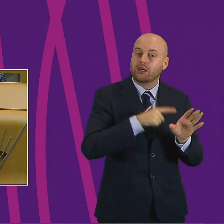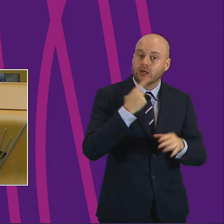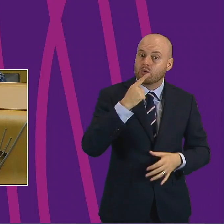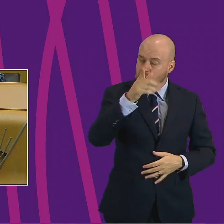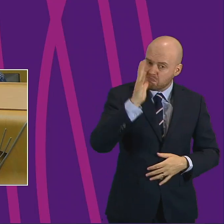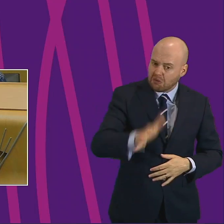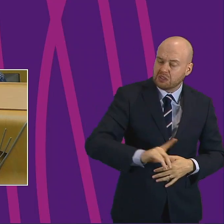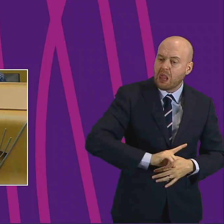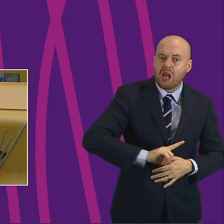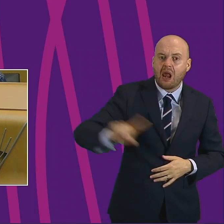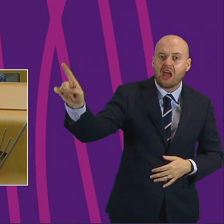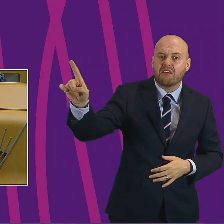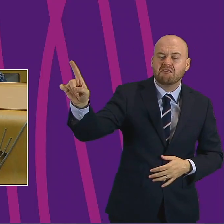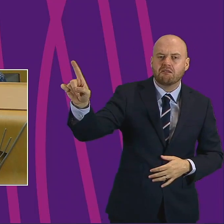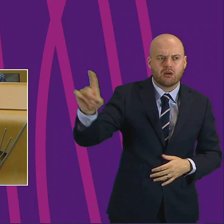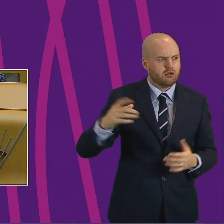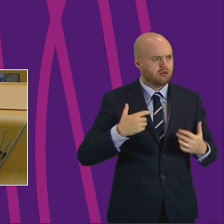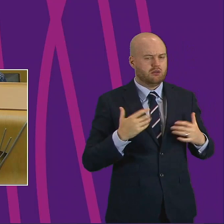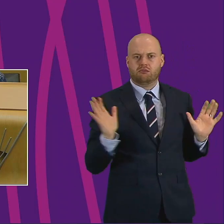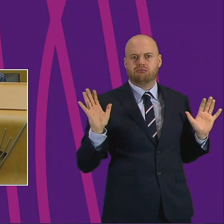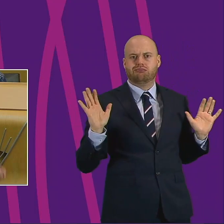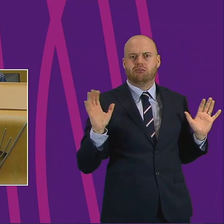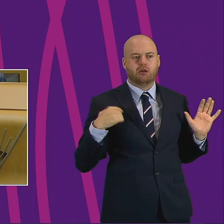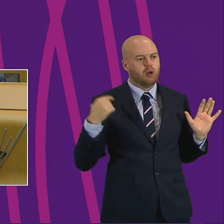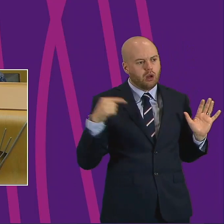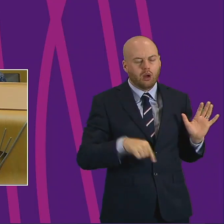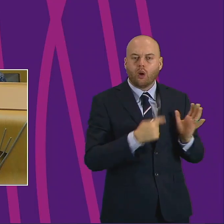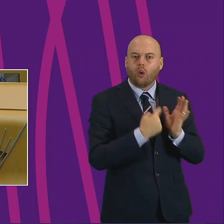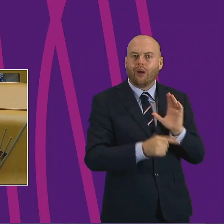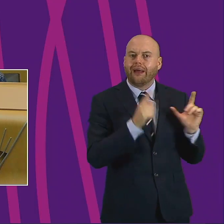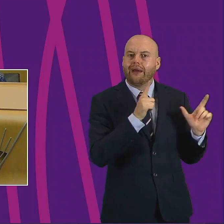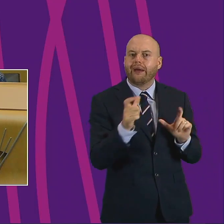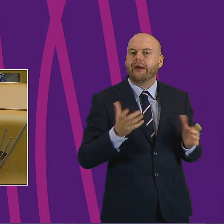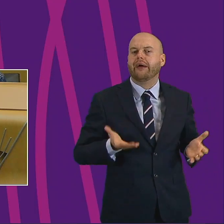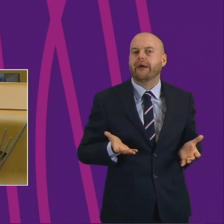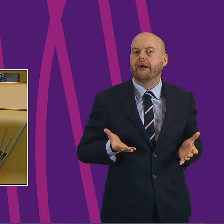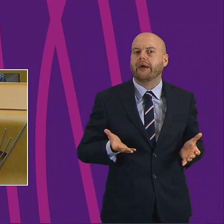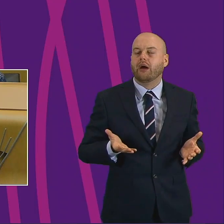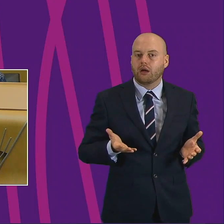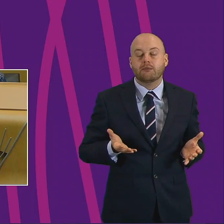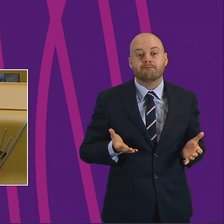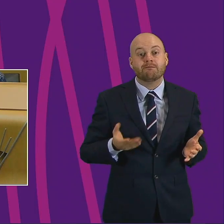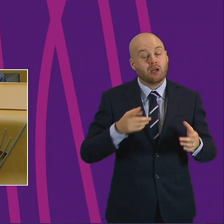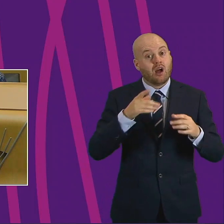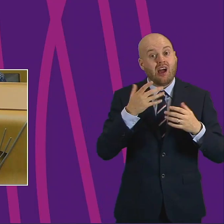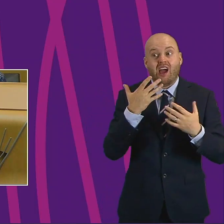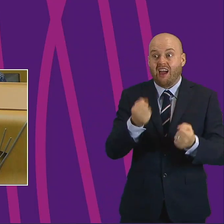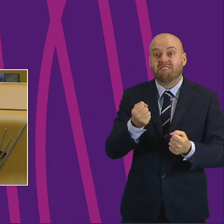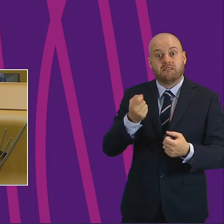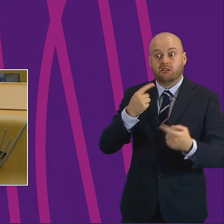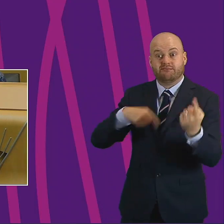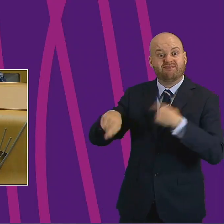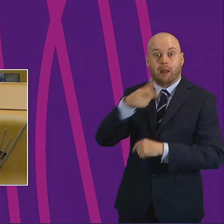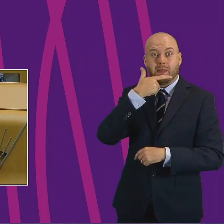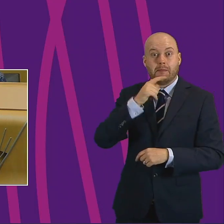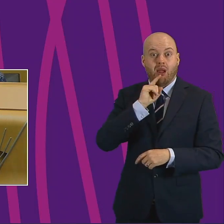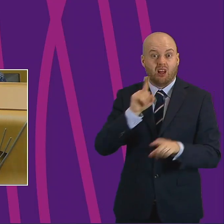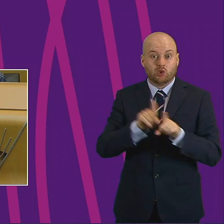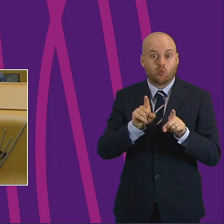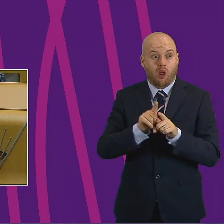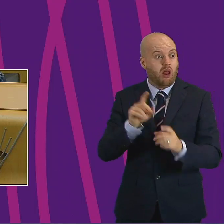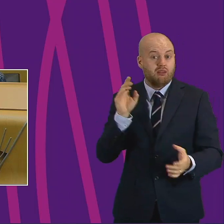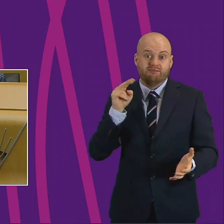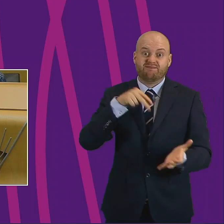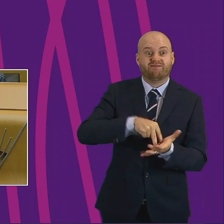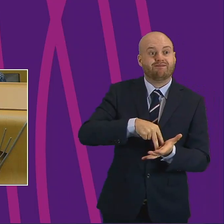staff member, "I went along to George Square today, folk patrolling the perimeter, threatening people who are taking photos. After being approached by a few of